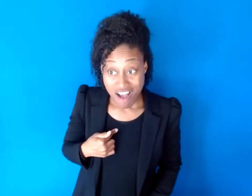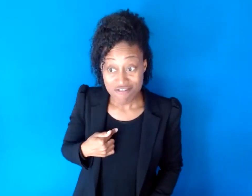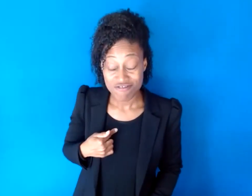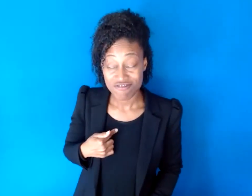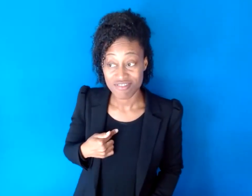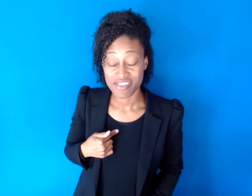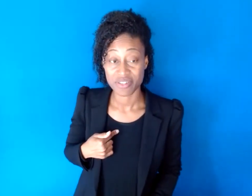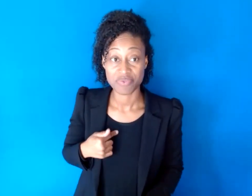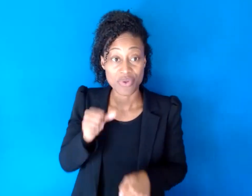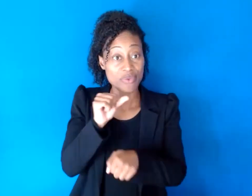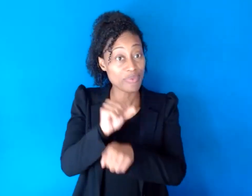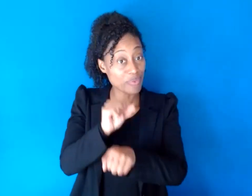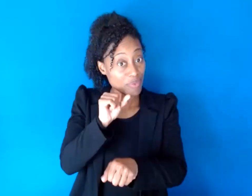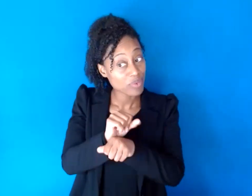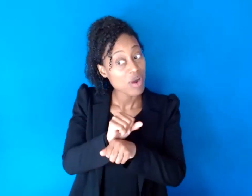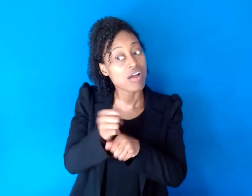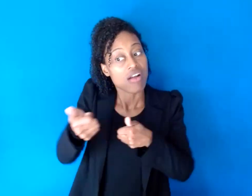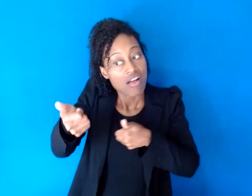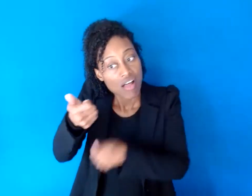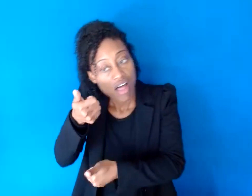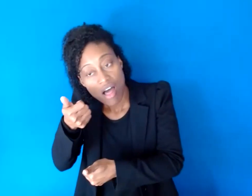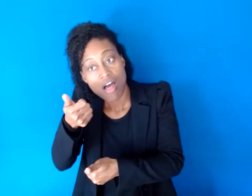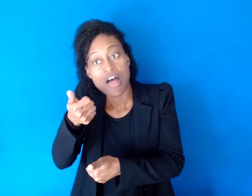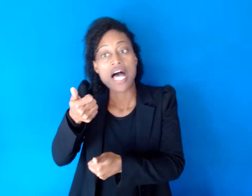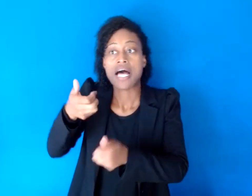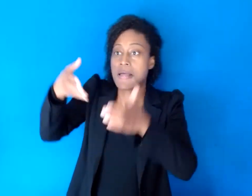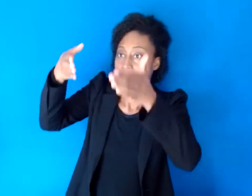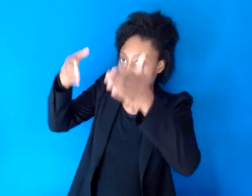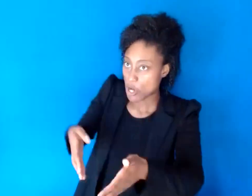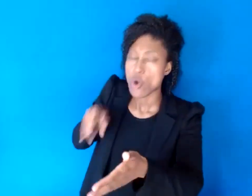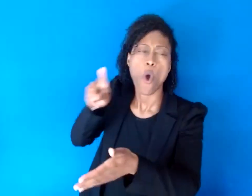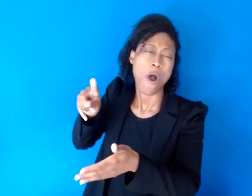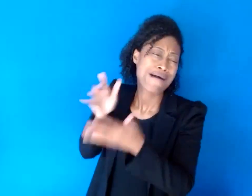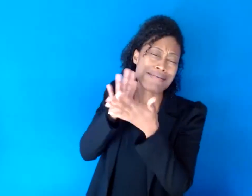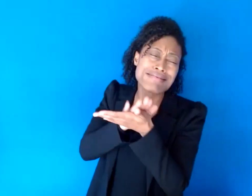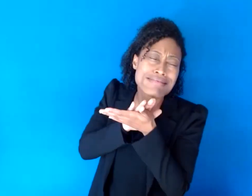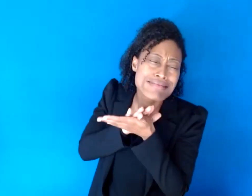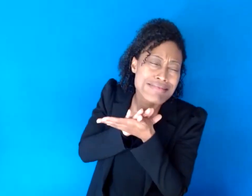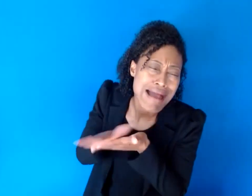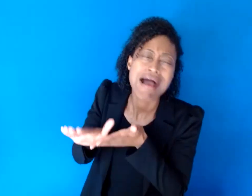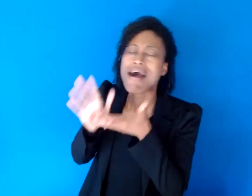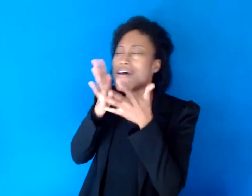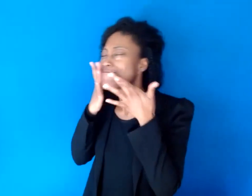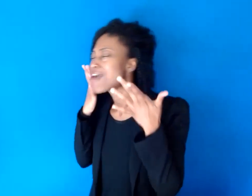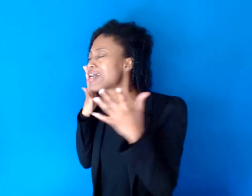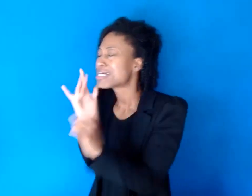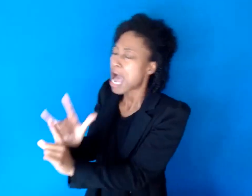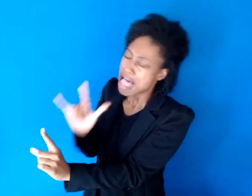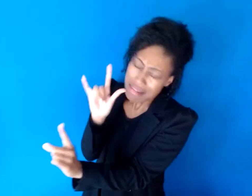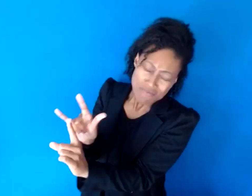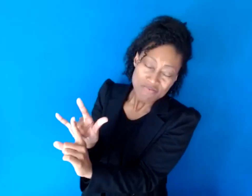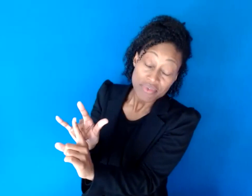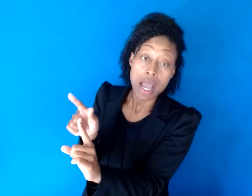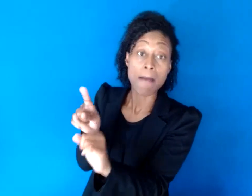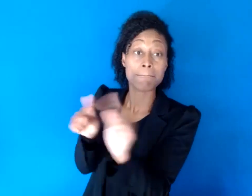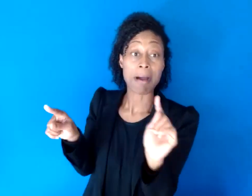worked for individuals who were the nicest people. I love them to death. But by